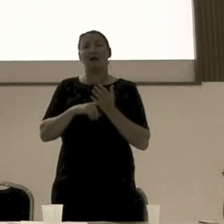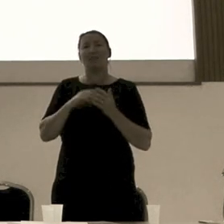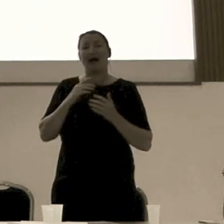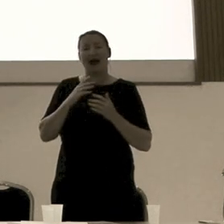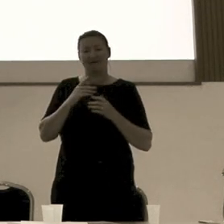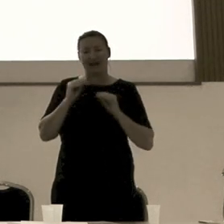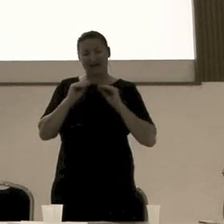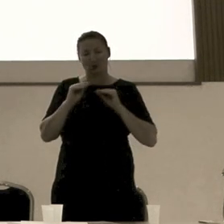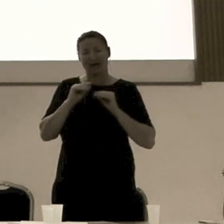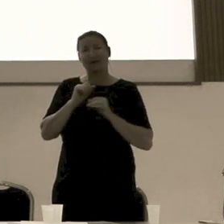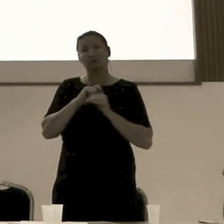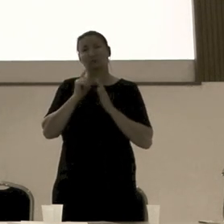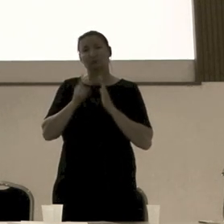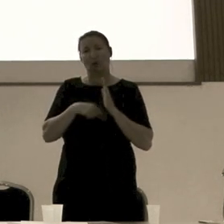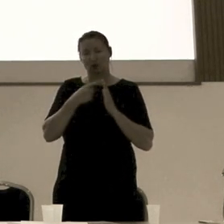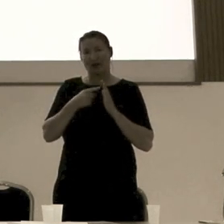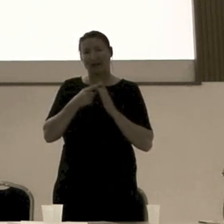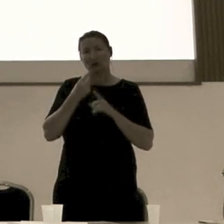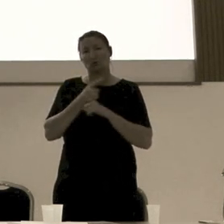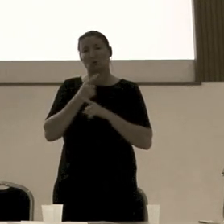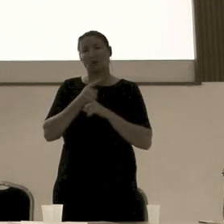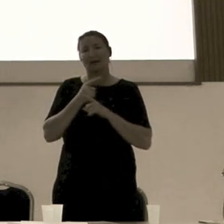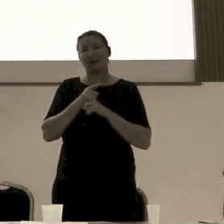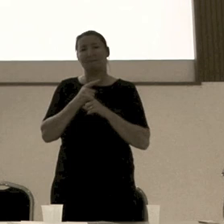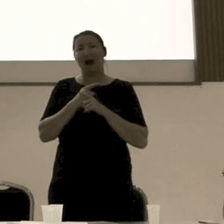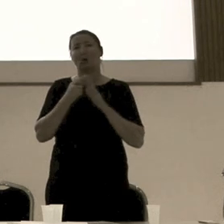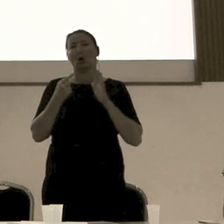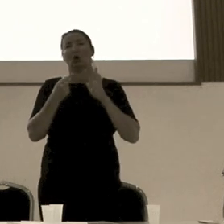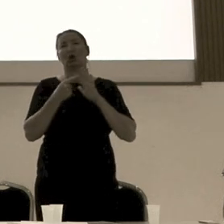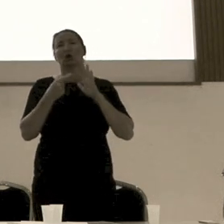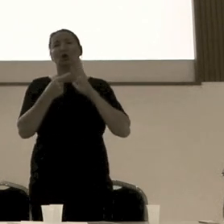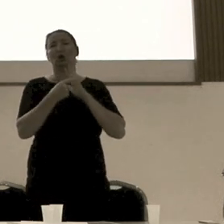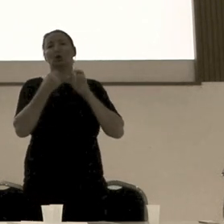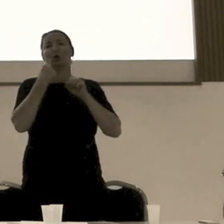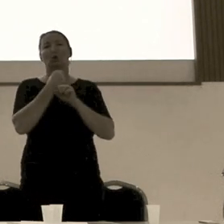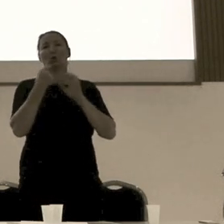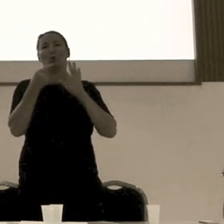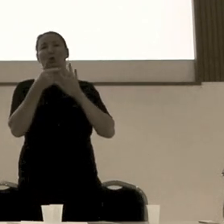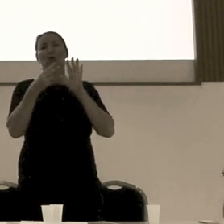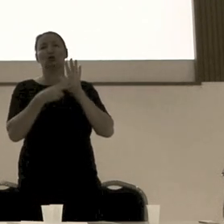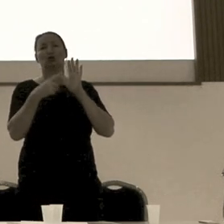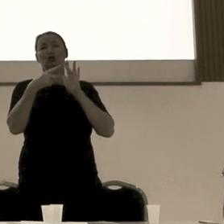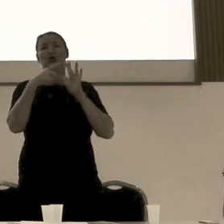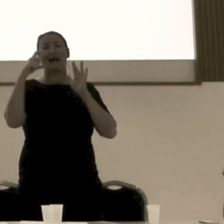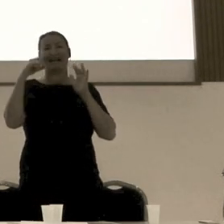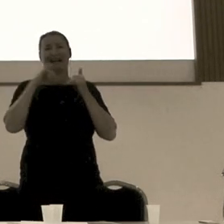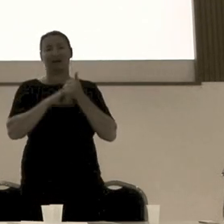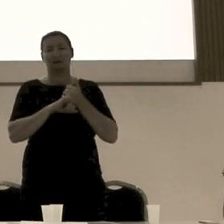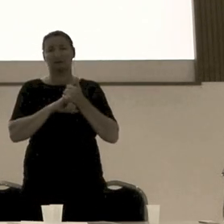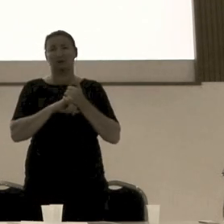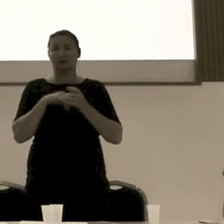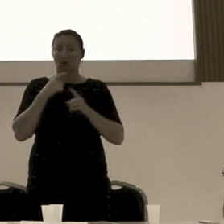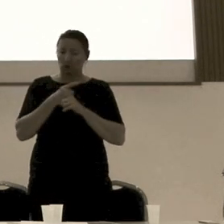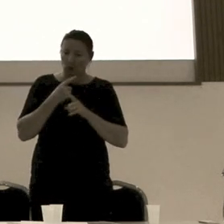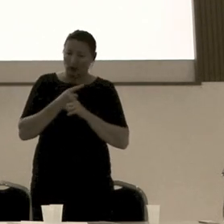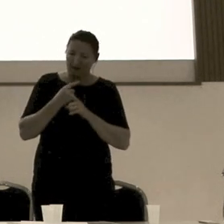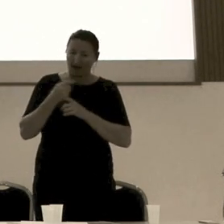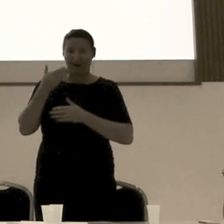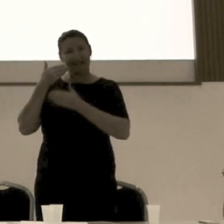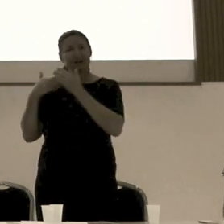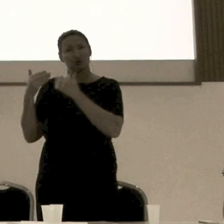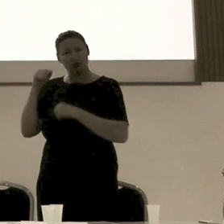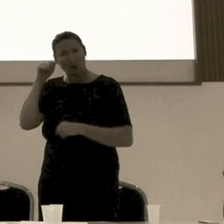to recognize its institutional history with eugenics and educate people on the historical and